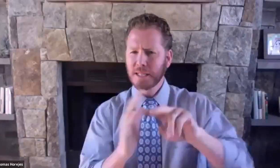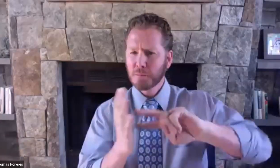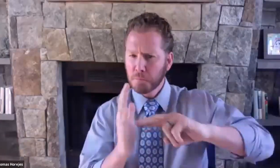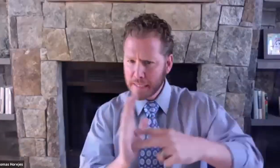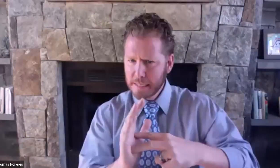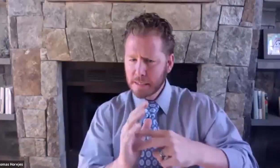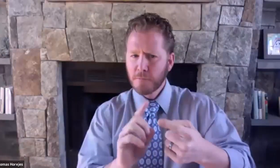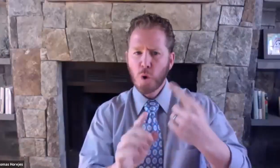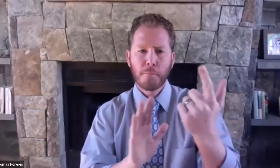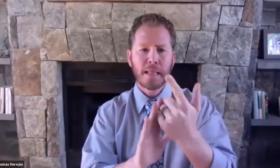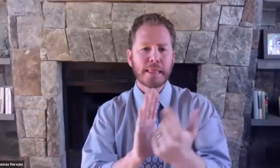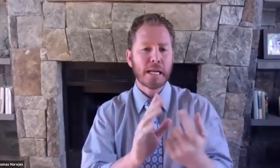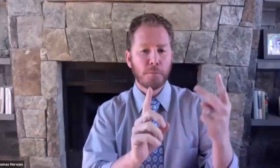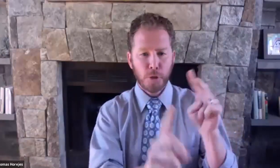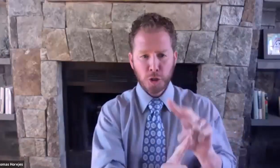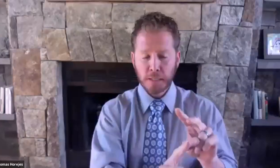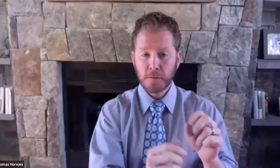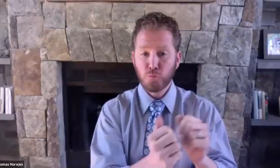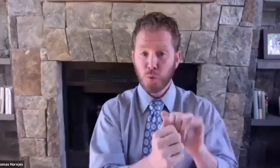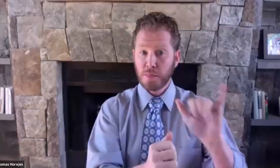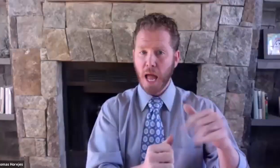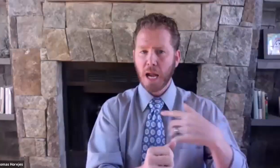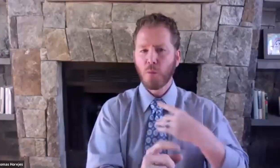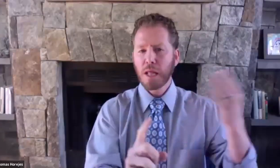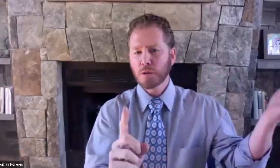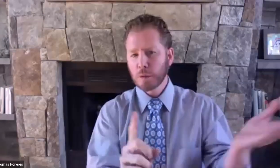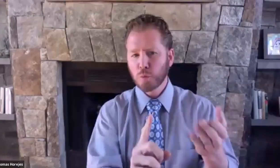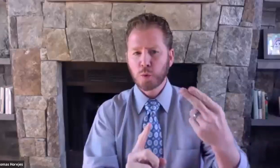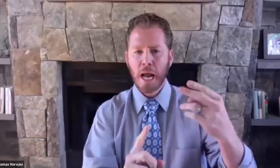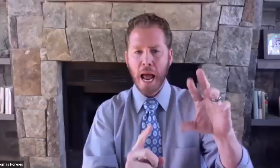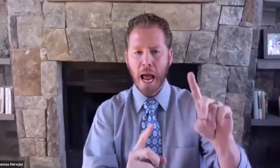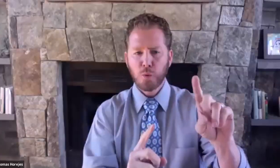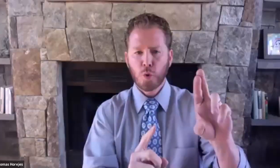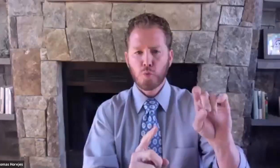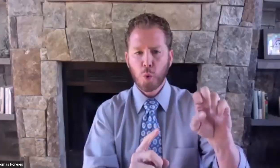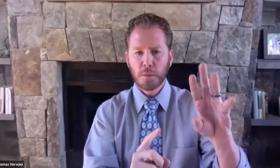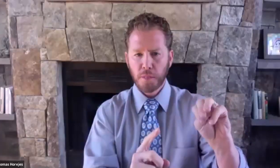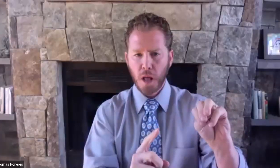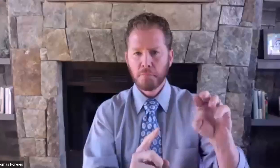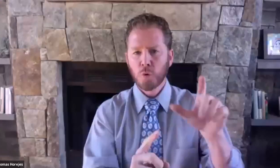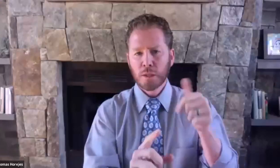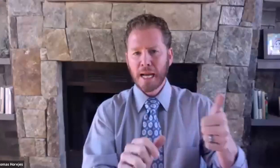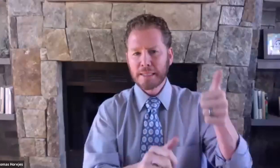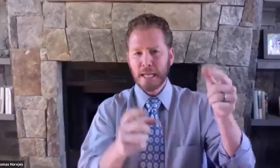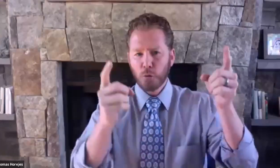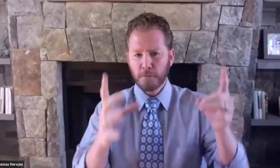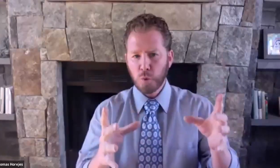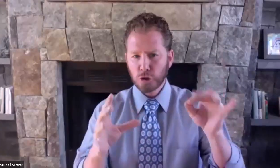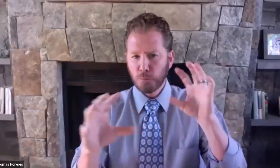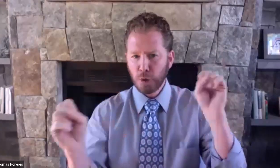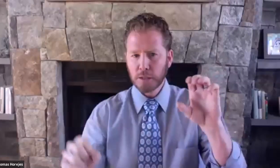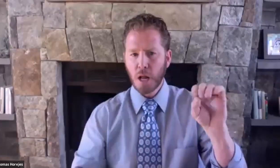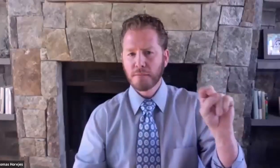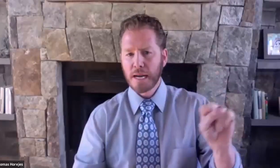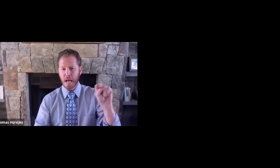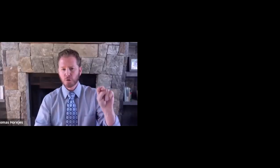other folks who have an important legal perspective about what communication access means. Howard Rosenblum, I'd